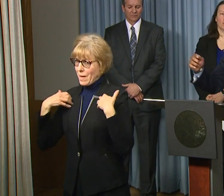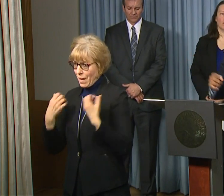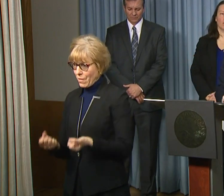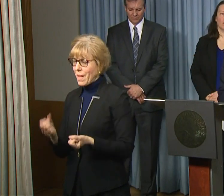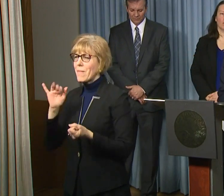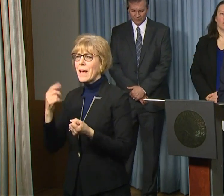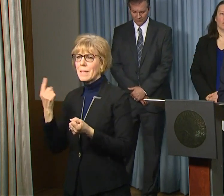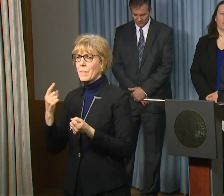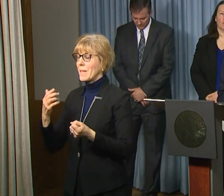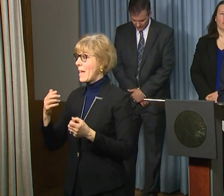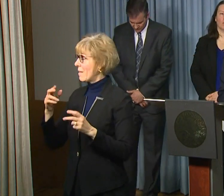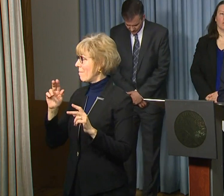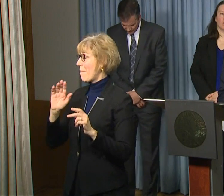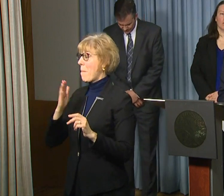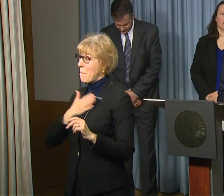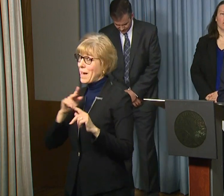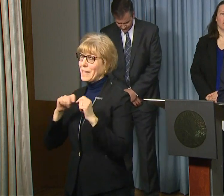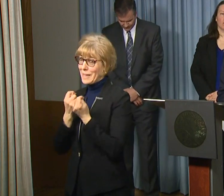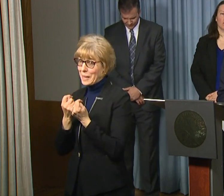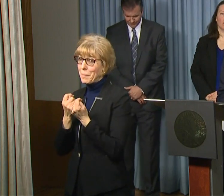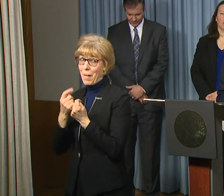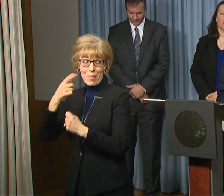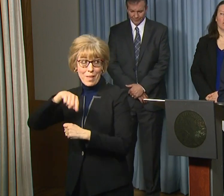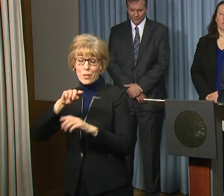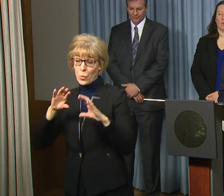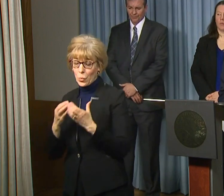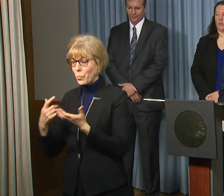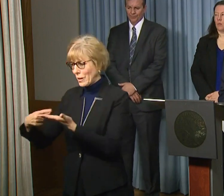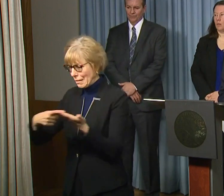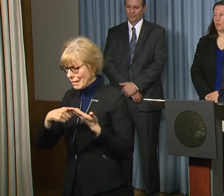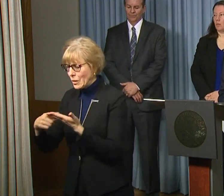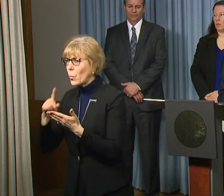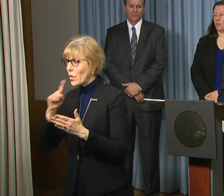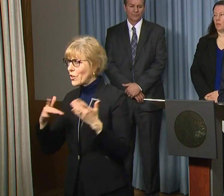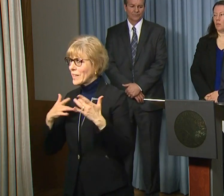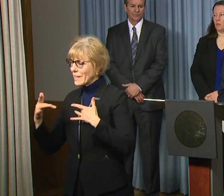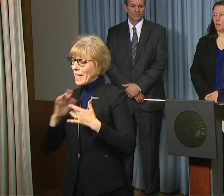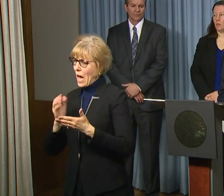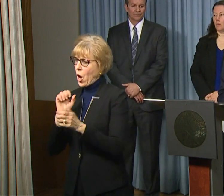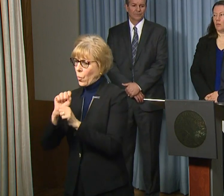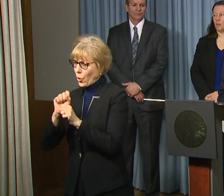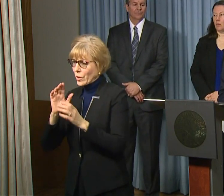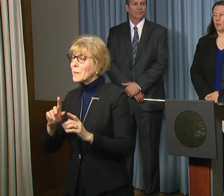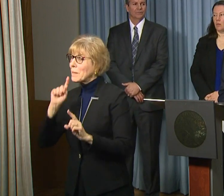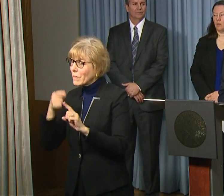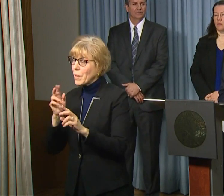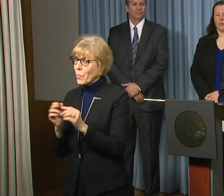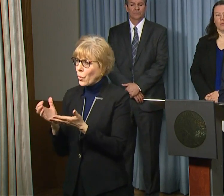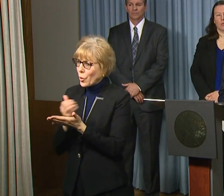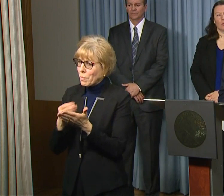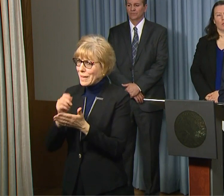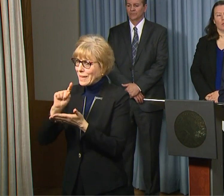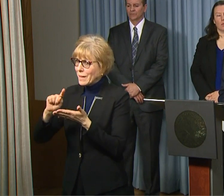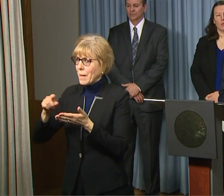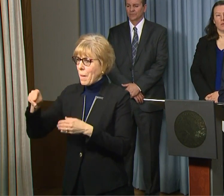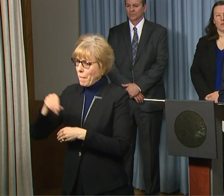team, talks about very regularly. We are very concerned, obviously, about our workers in the city, particularly our hourly workers and people who will